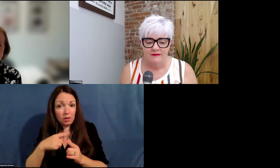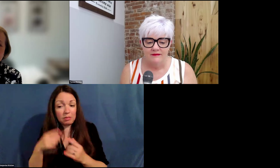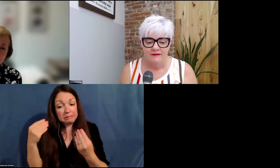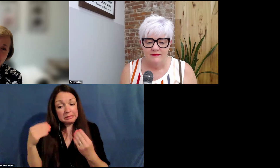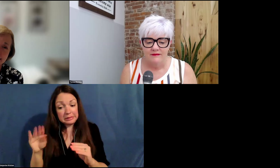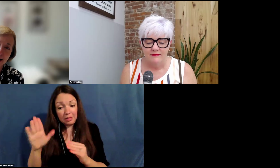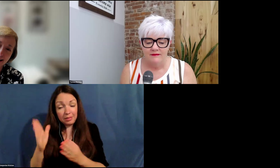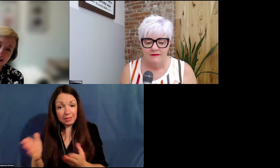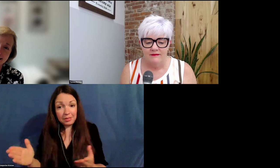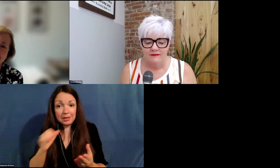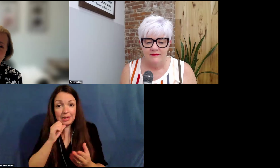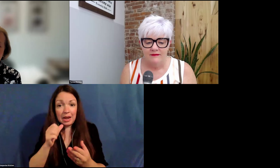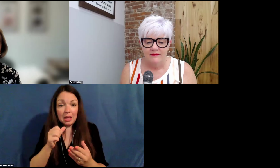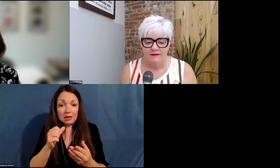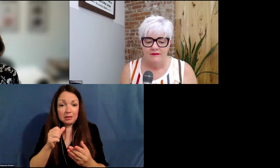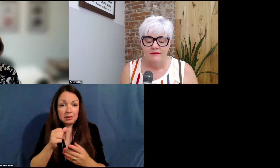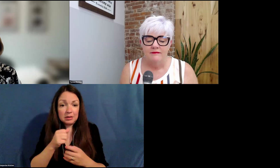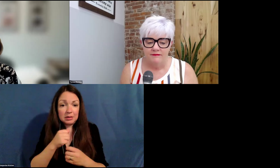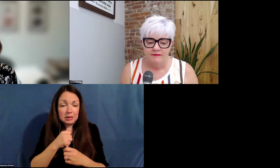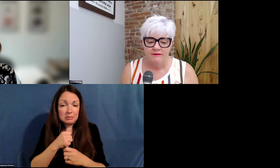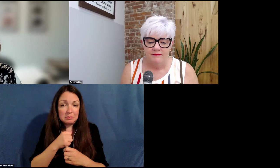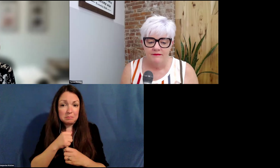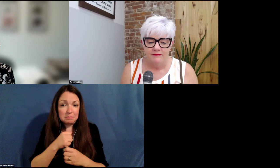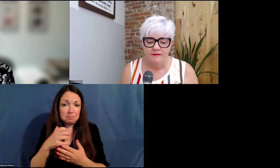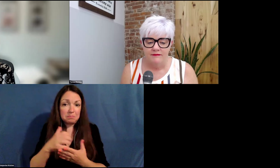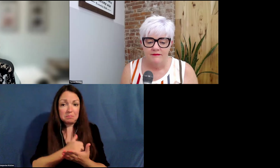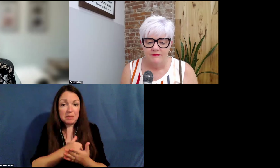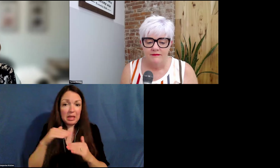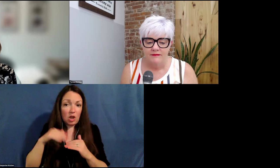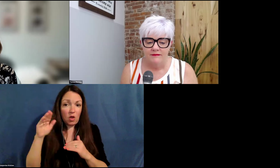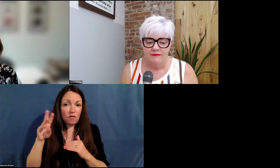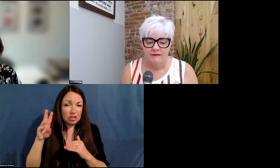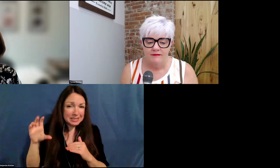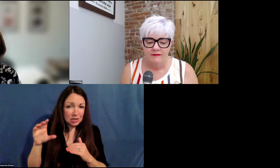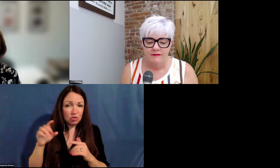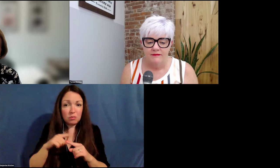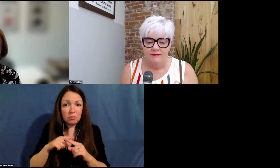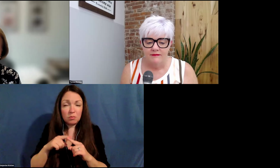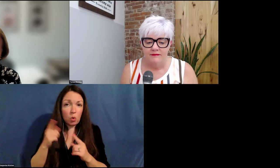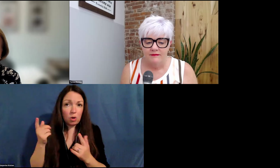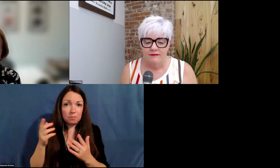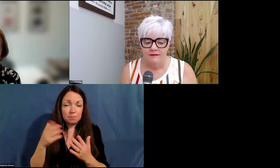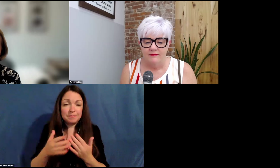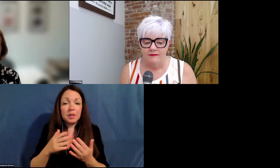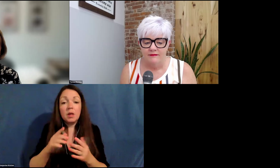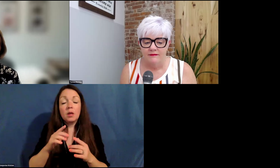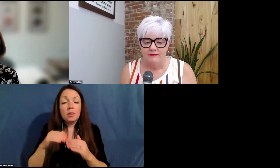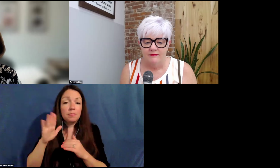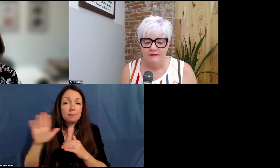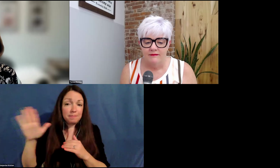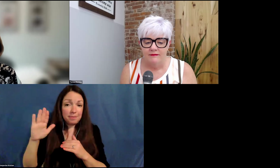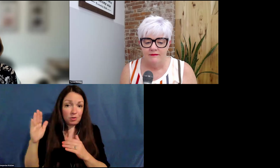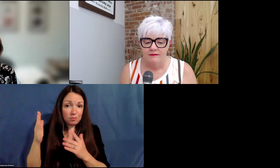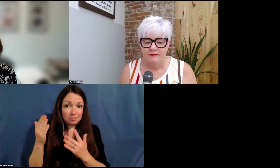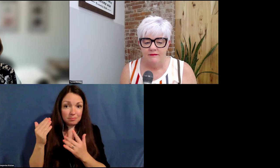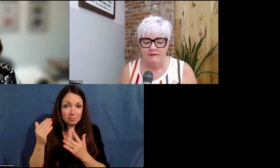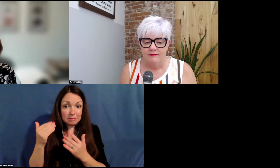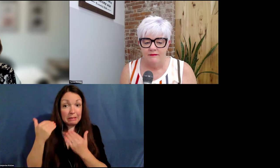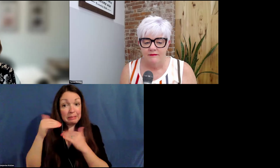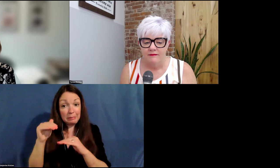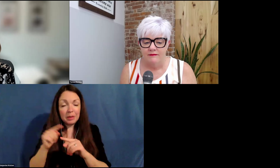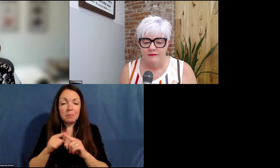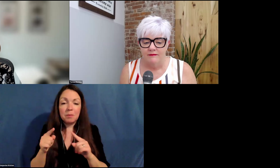and they're not making sales in excess of an economic nexus threshold, but they're physically present in the state. They're making sales. Yeah,